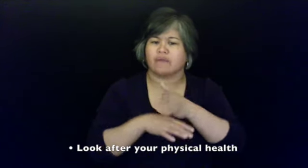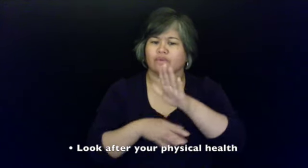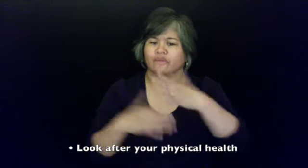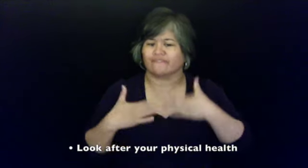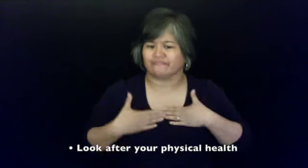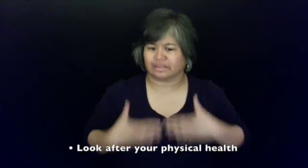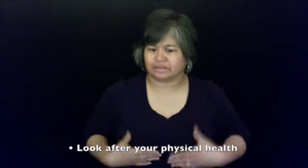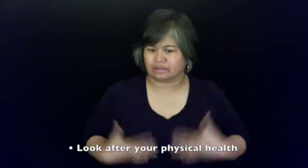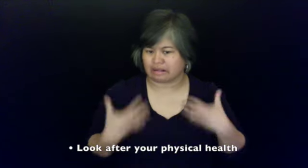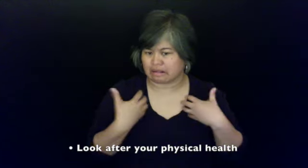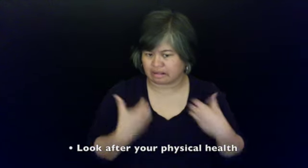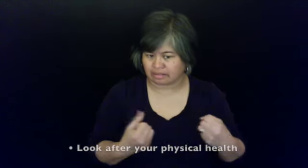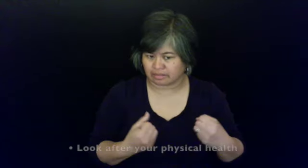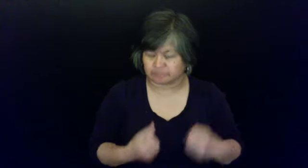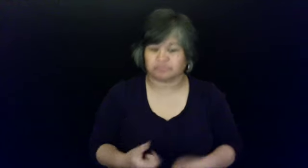look after your physical health,